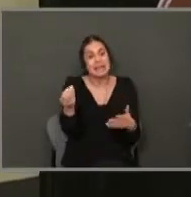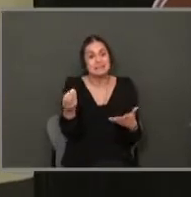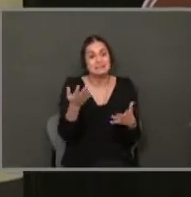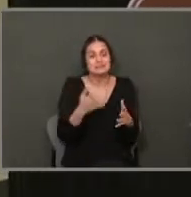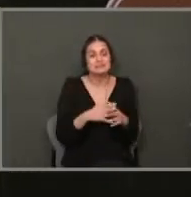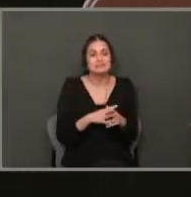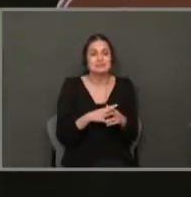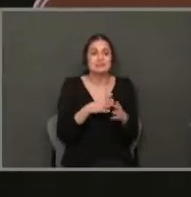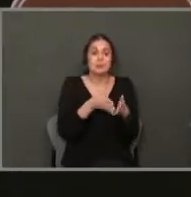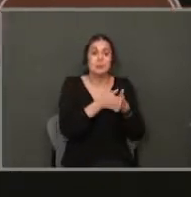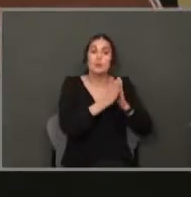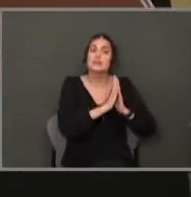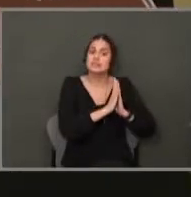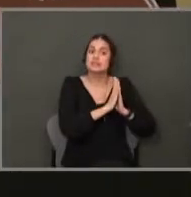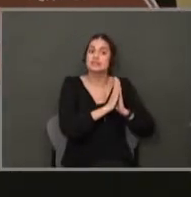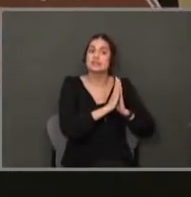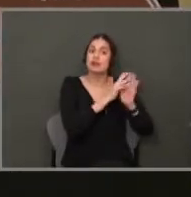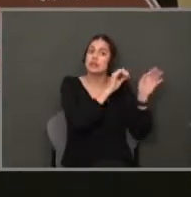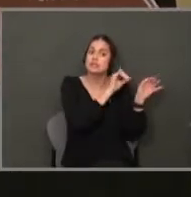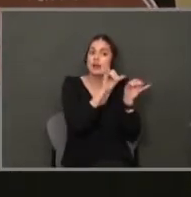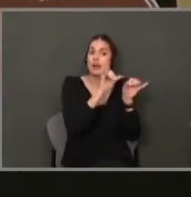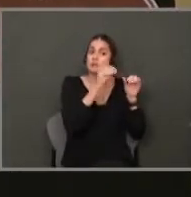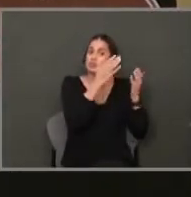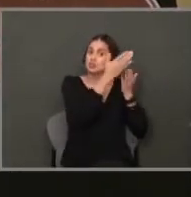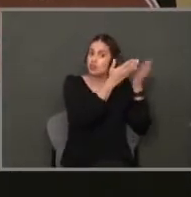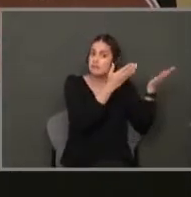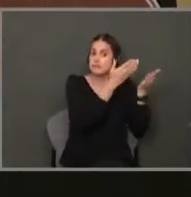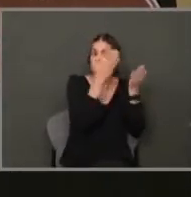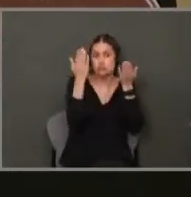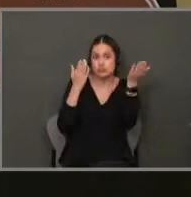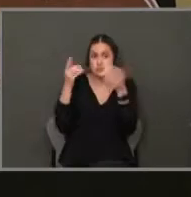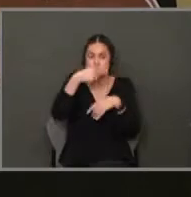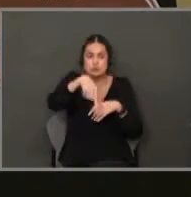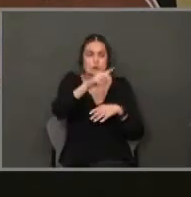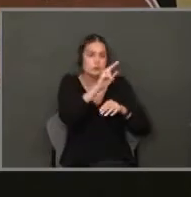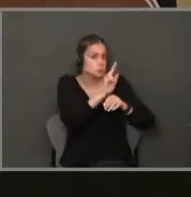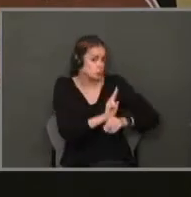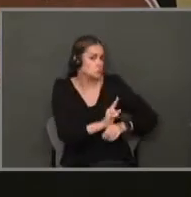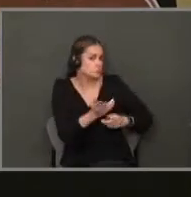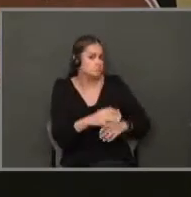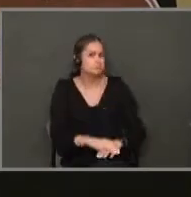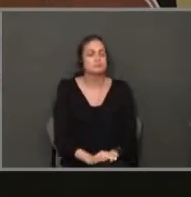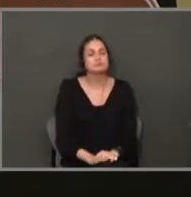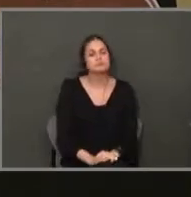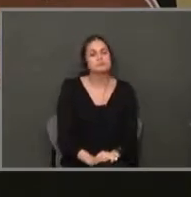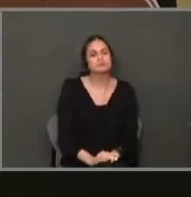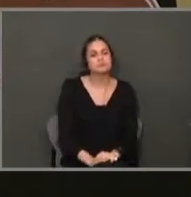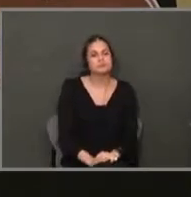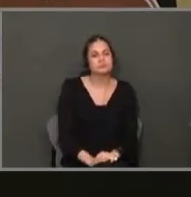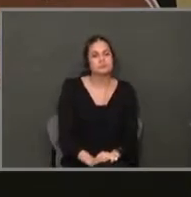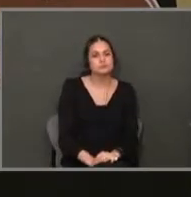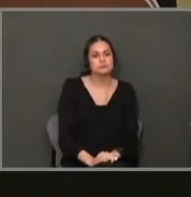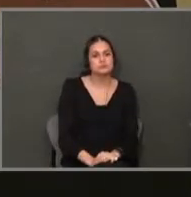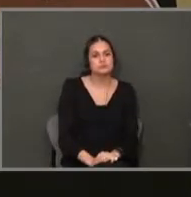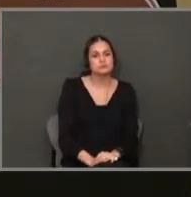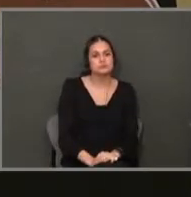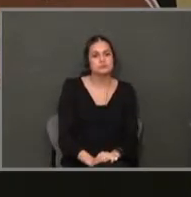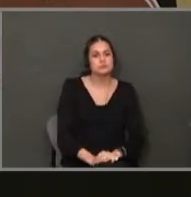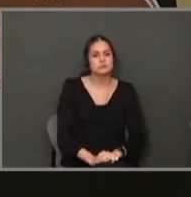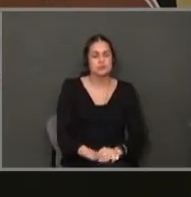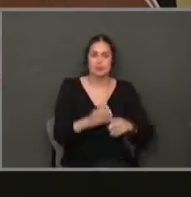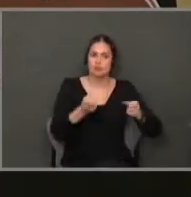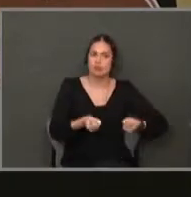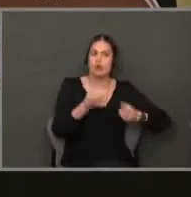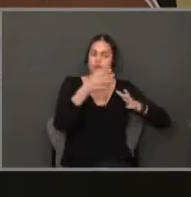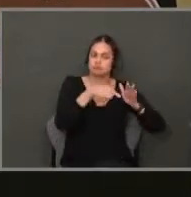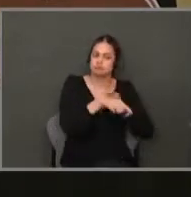also requesting the same level of services that all of you are accustomed to. So we have a lot of ground to